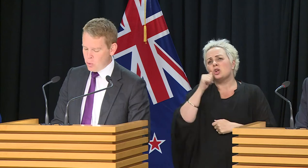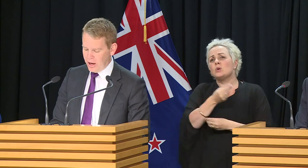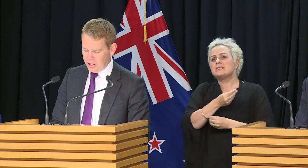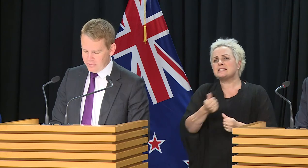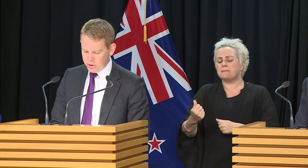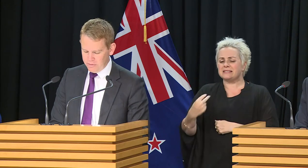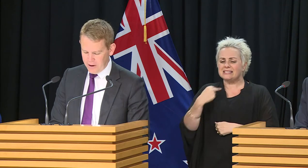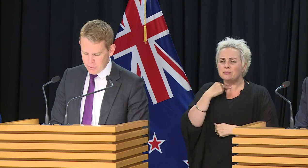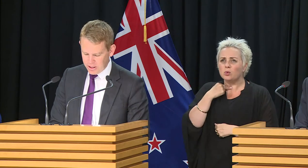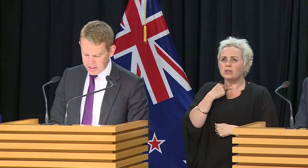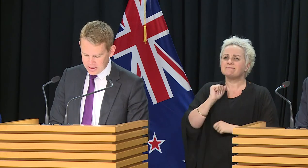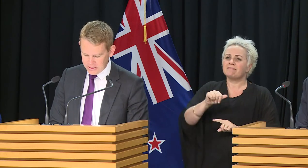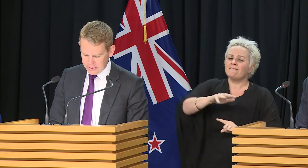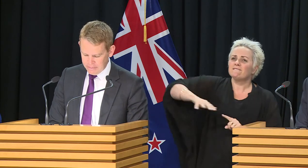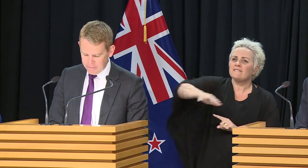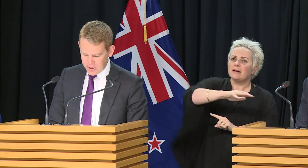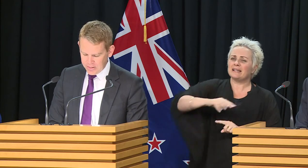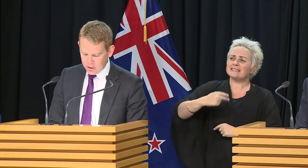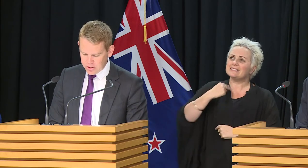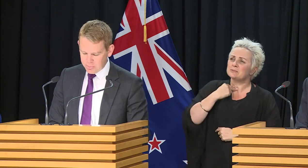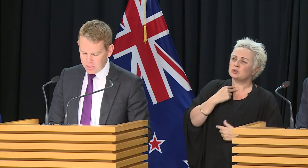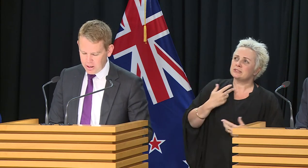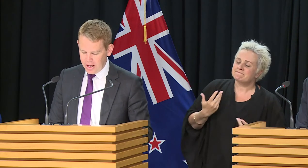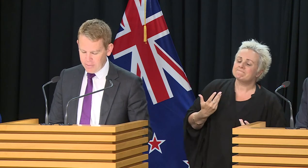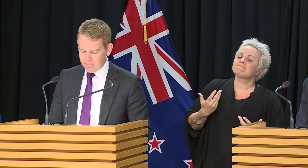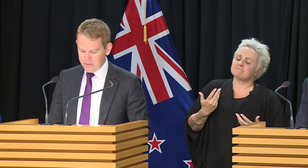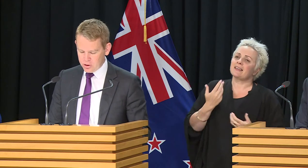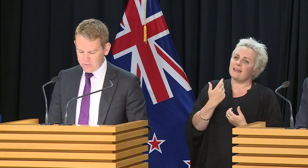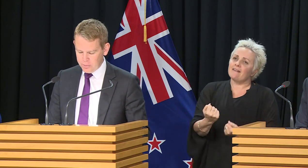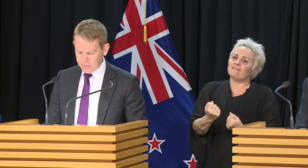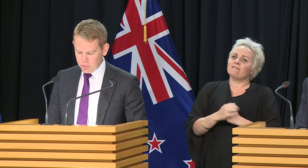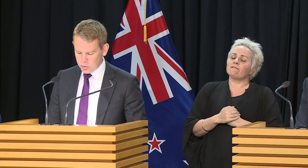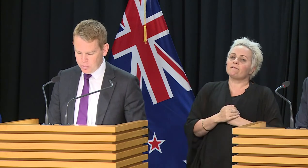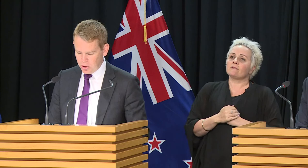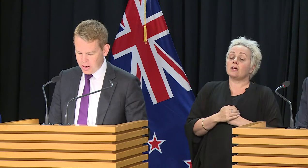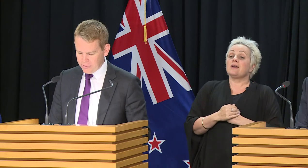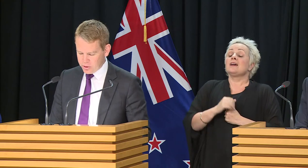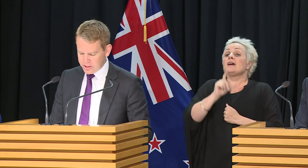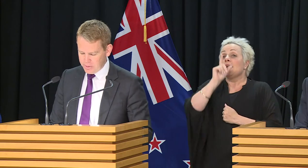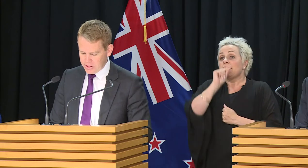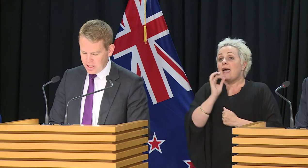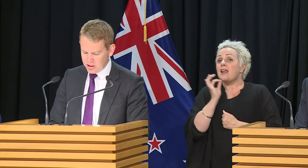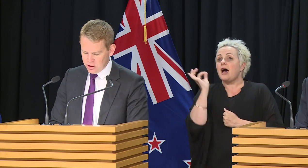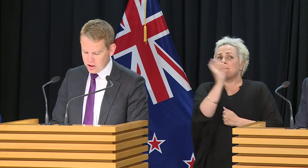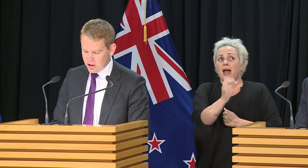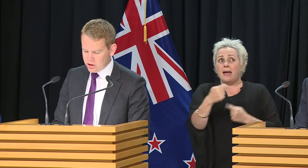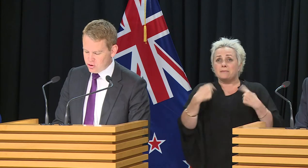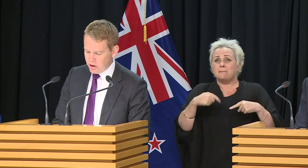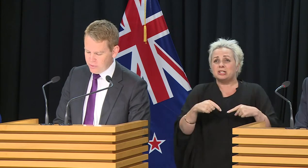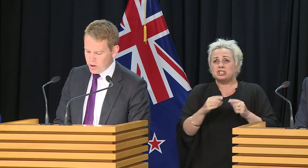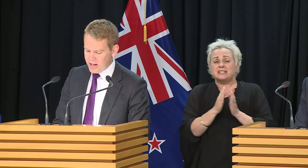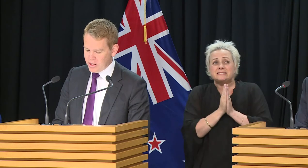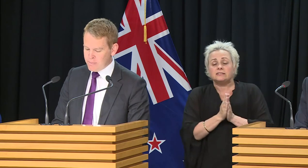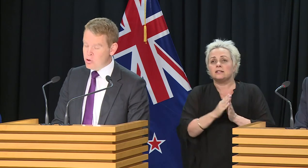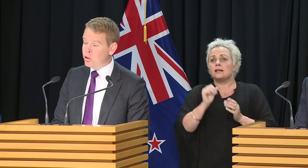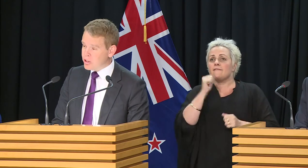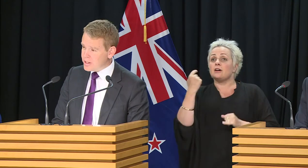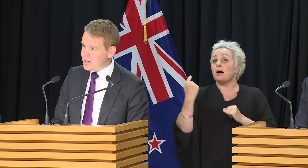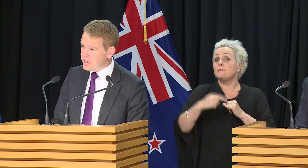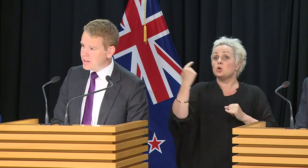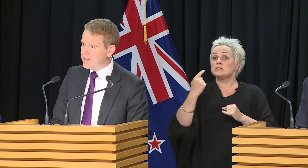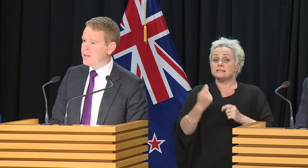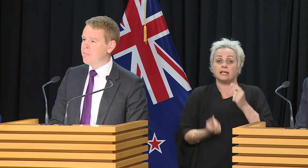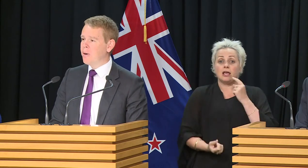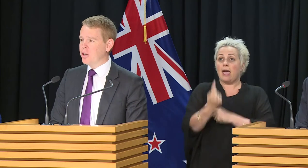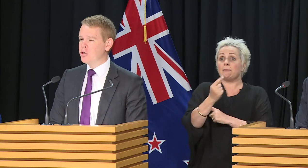some people and for their families, and there is a provision for people to apply for dispensation to travel in an